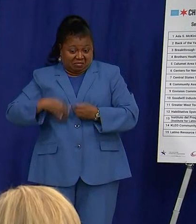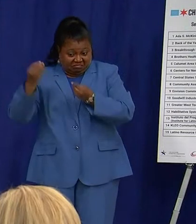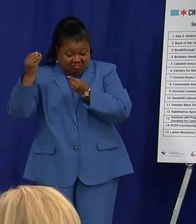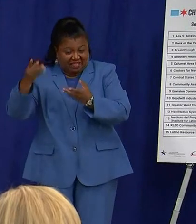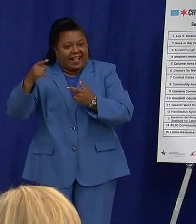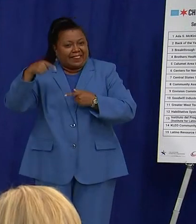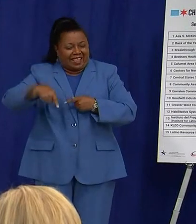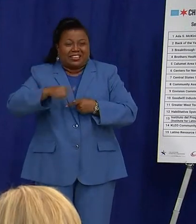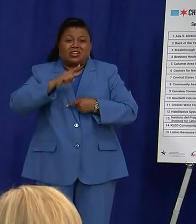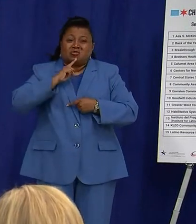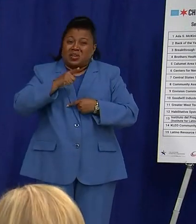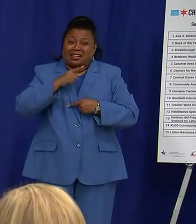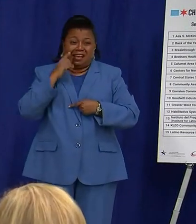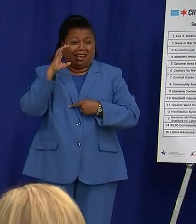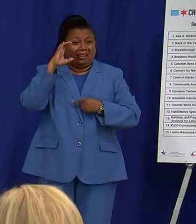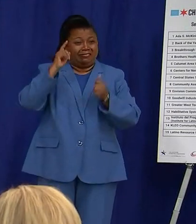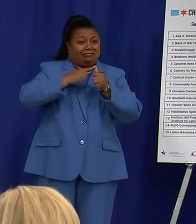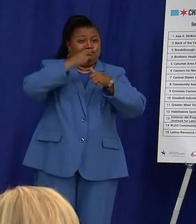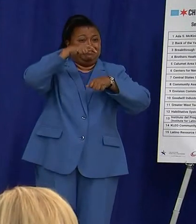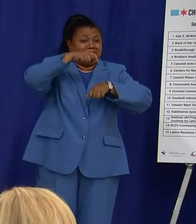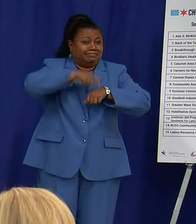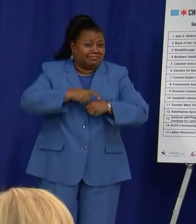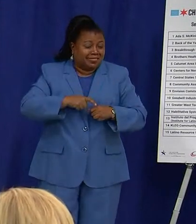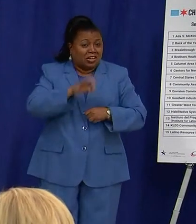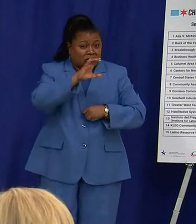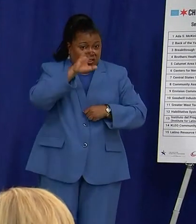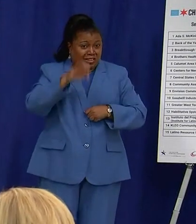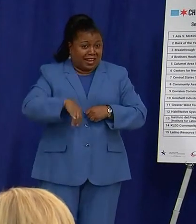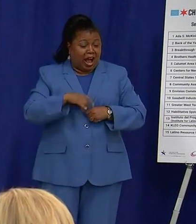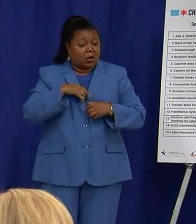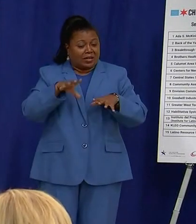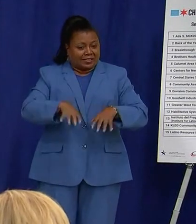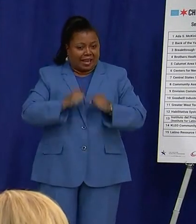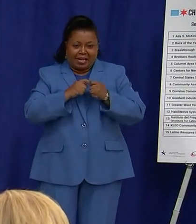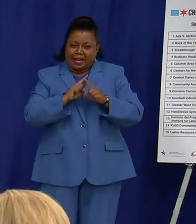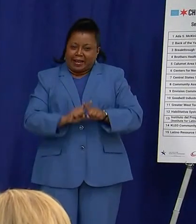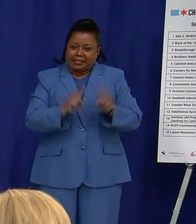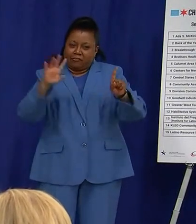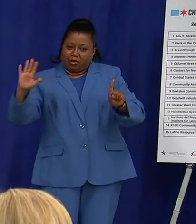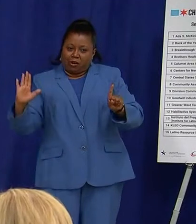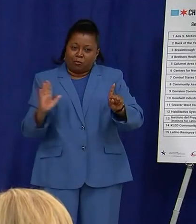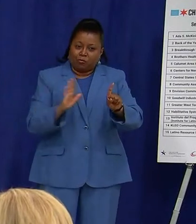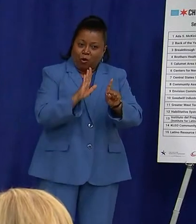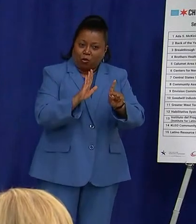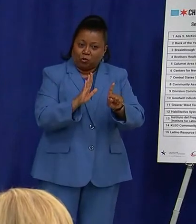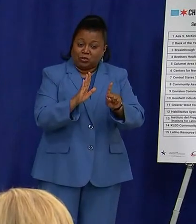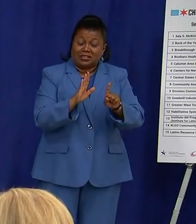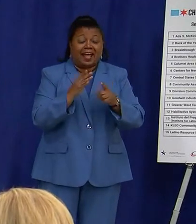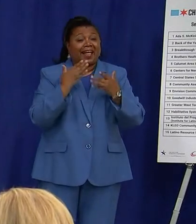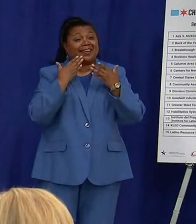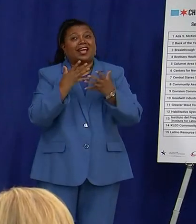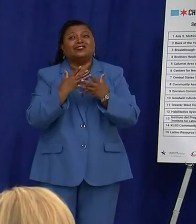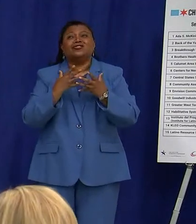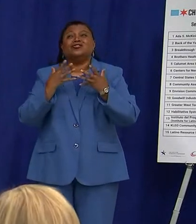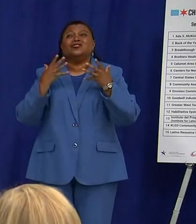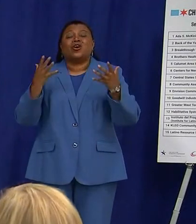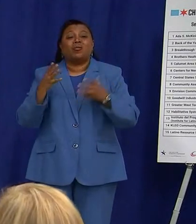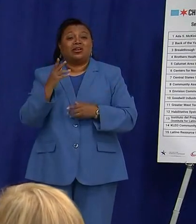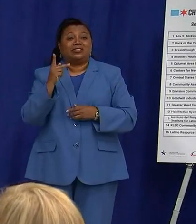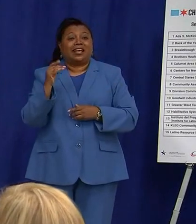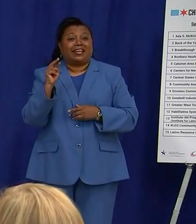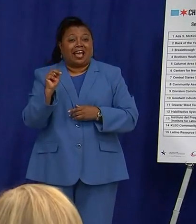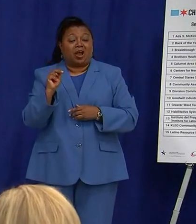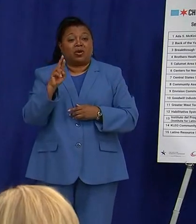say, this is really unusual. Chicago is taking a different approach here, and thanks so much to